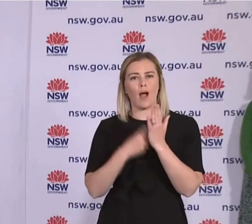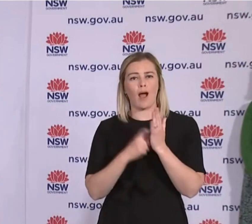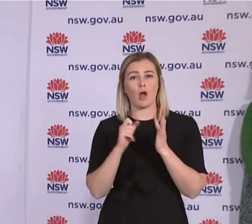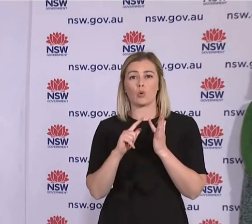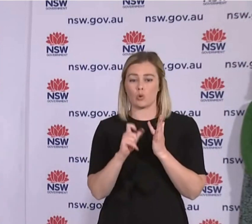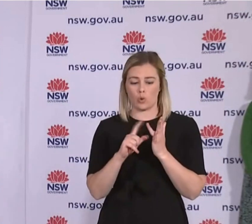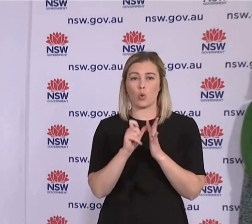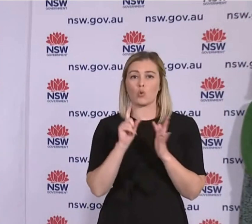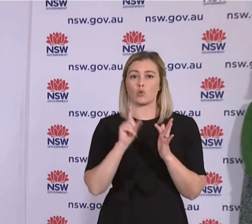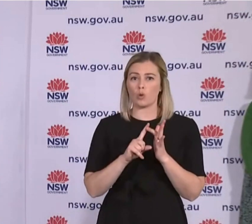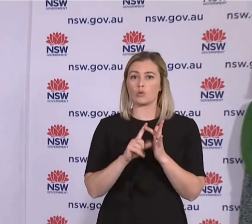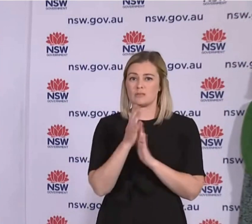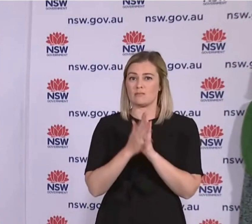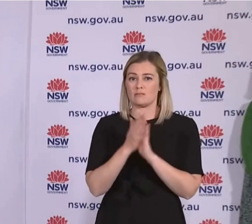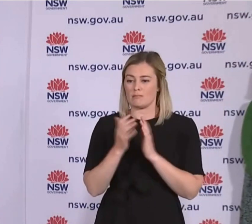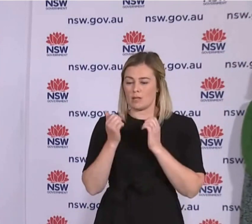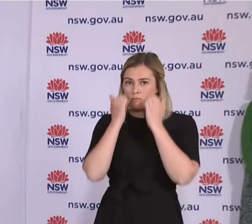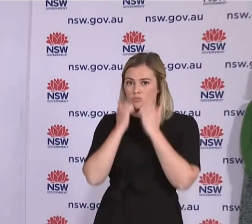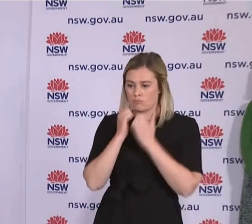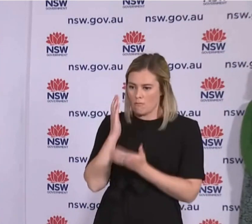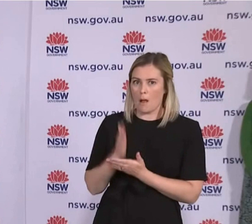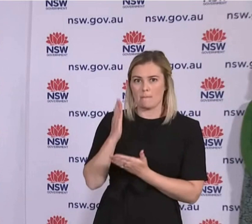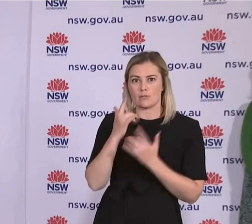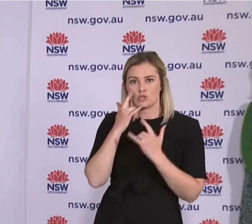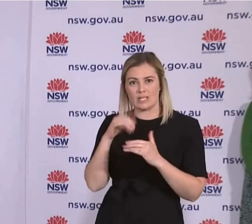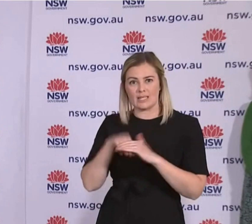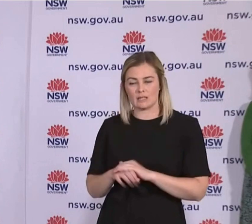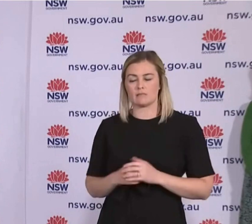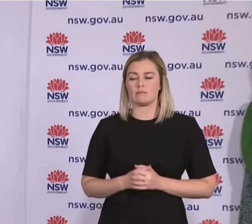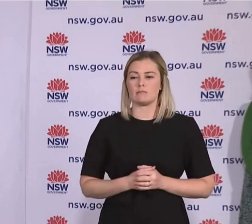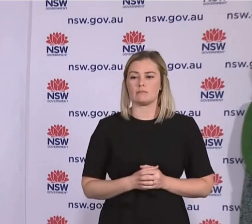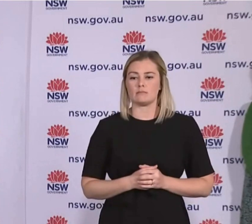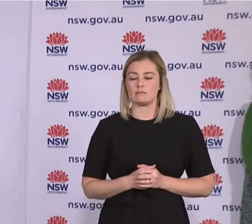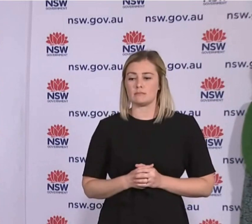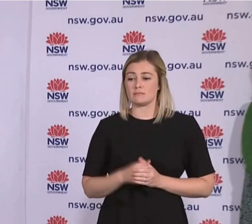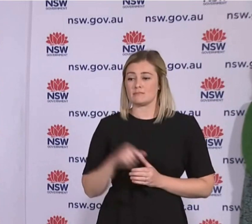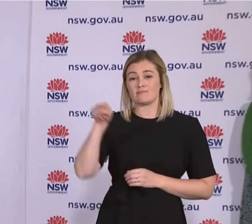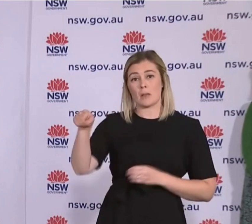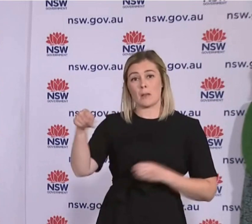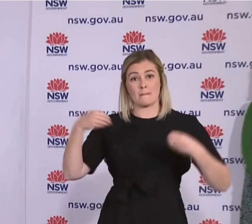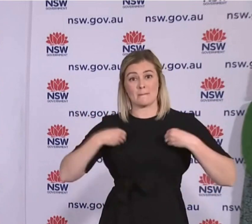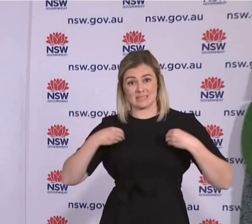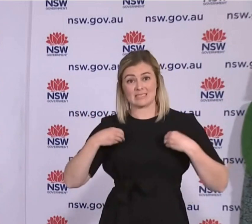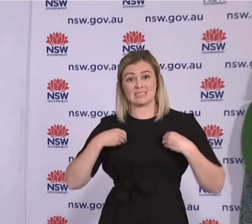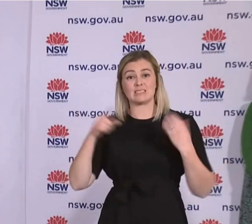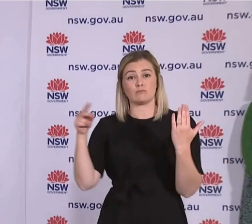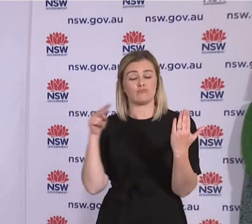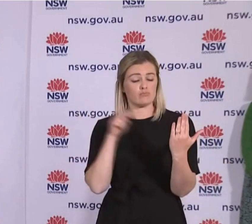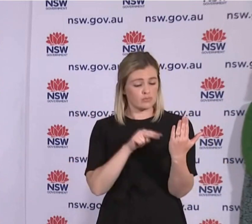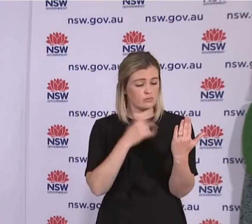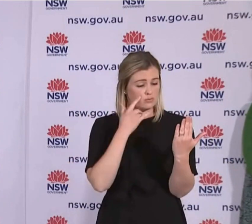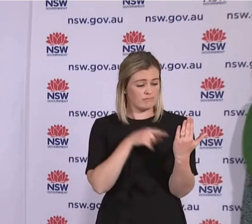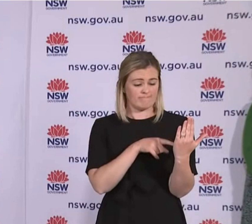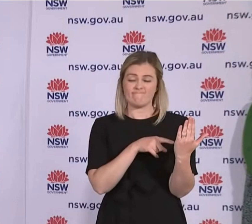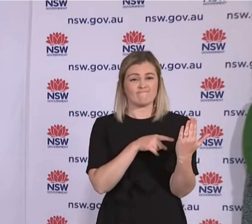Wales checking, right? If a business is required to restrict access to the venue to